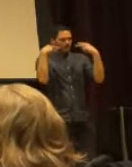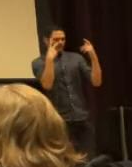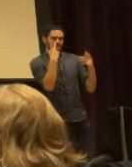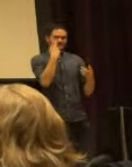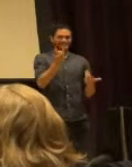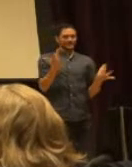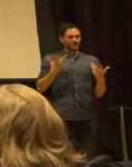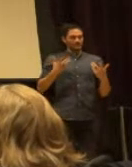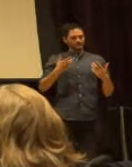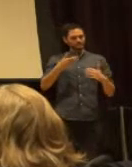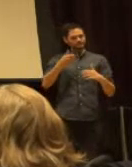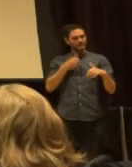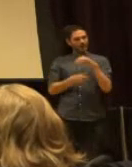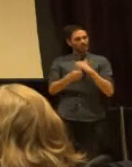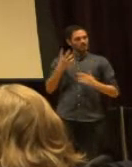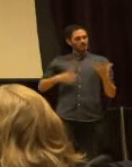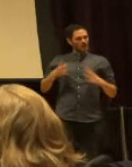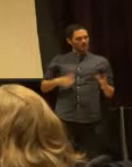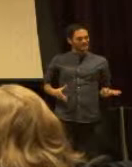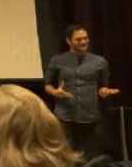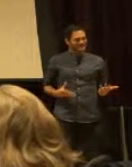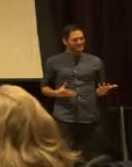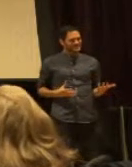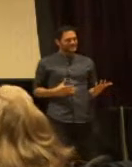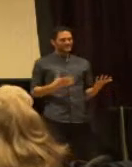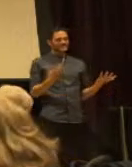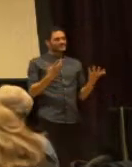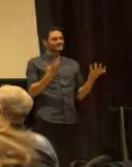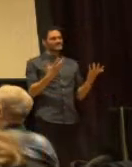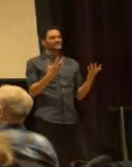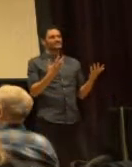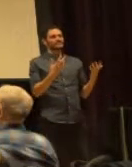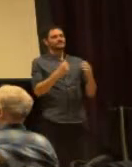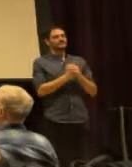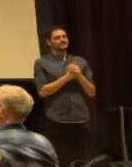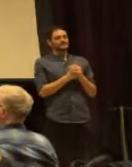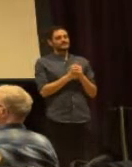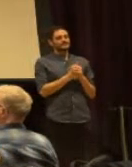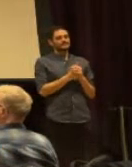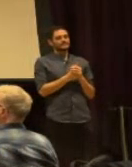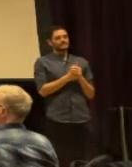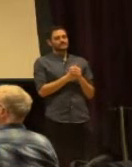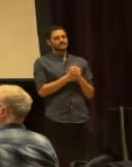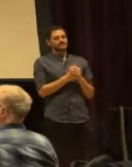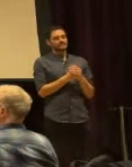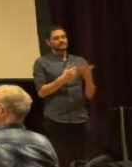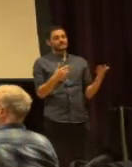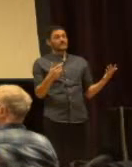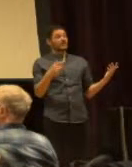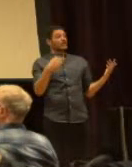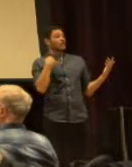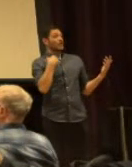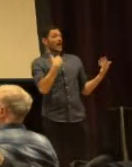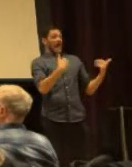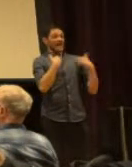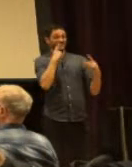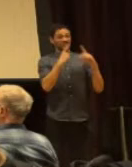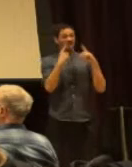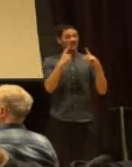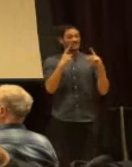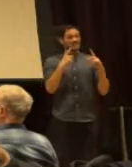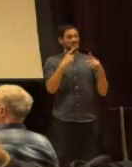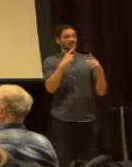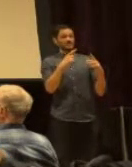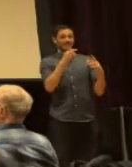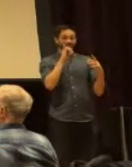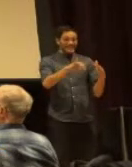that's how we keep people accountable. And that's how we make people know that this is something that we care